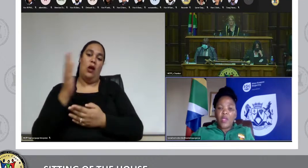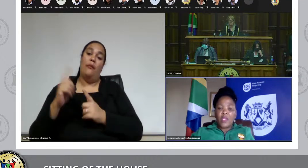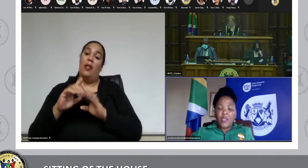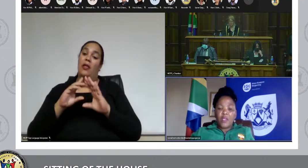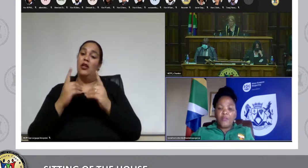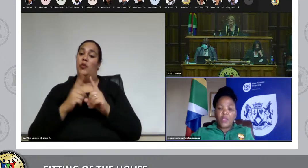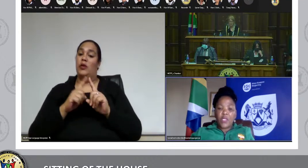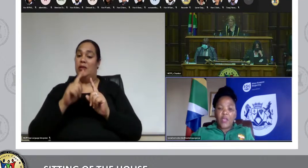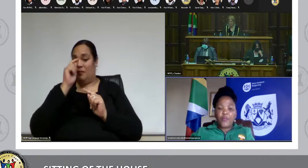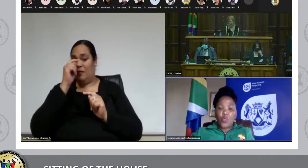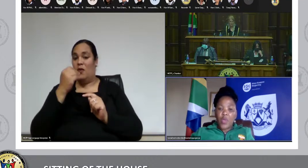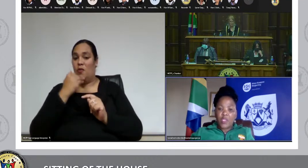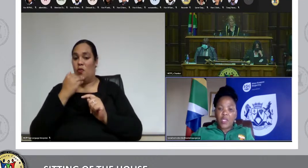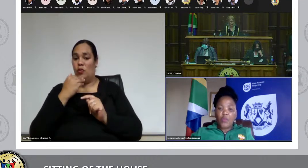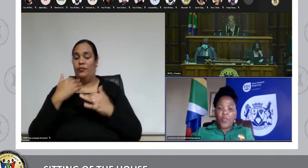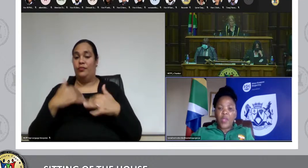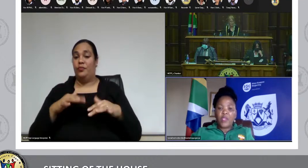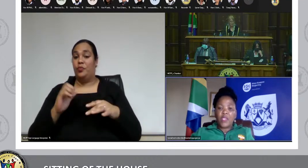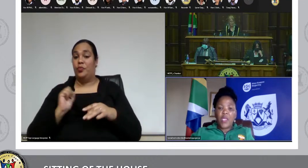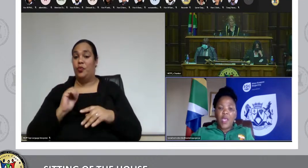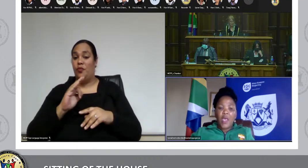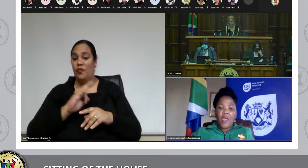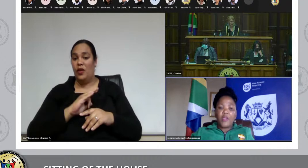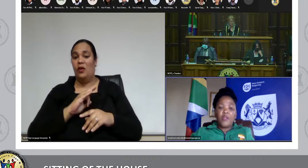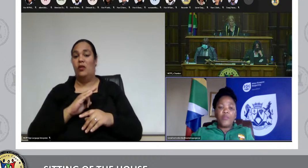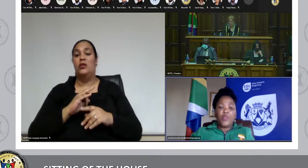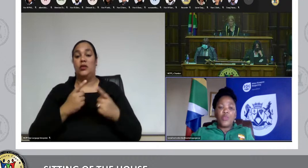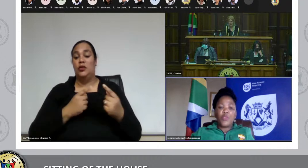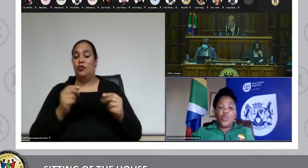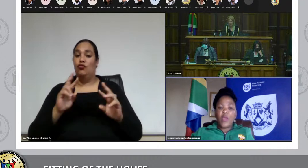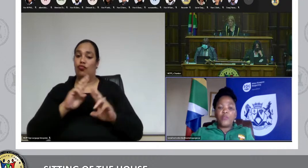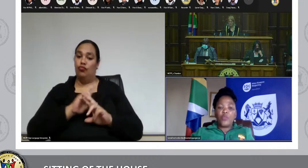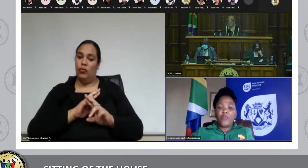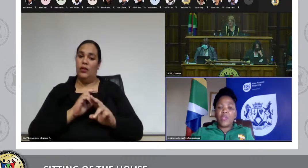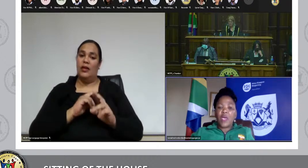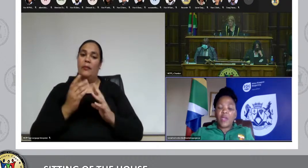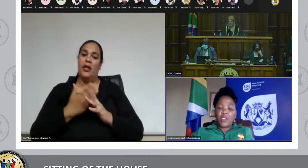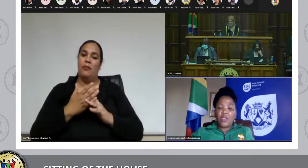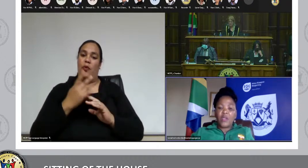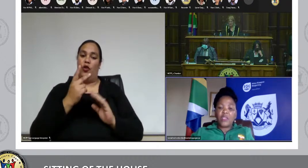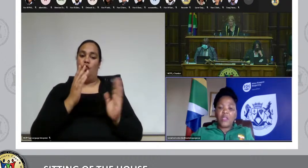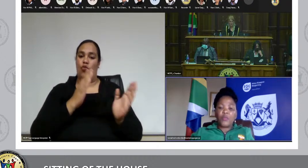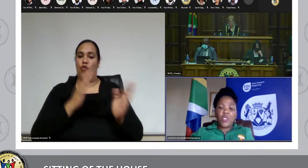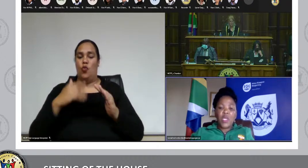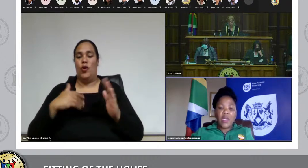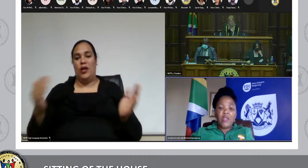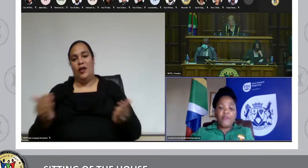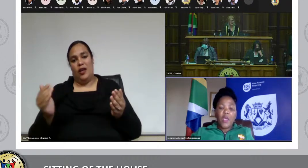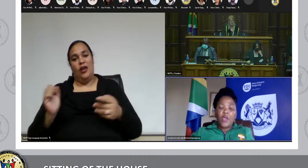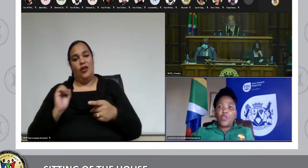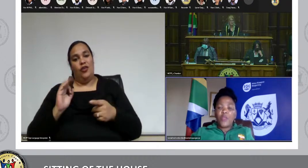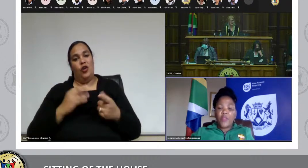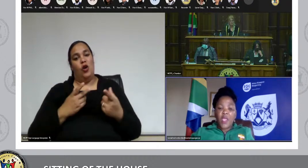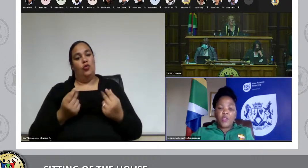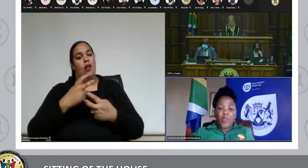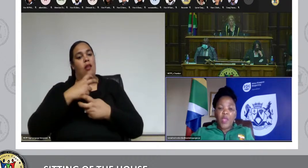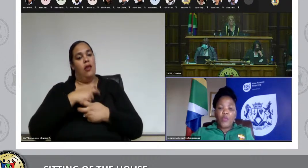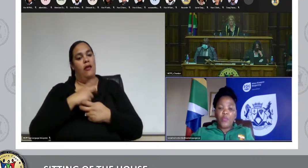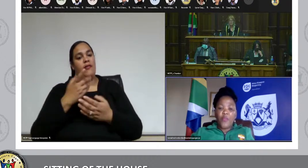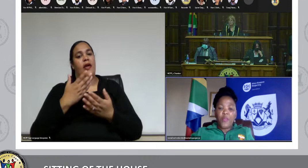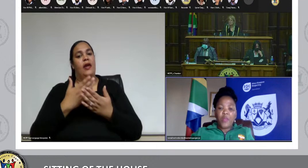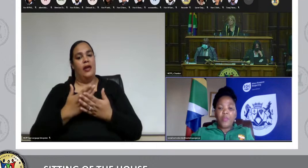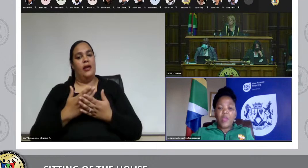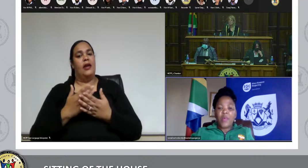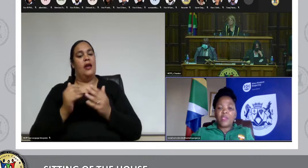also recognized the need for staff to rest and recuperate, and in between the two waves, we've encouraged and granted staff to take leave so that they can